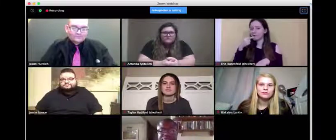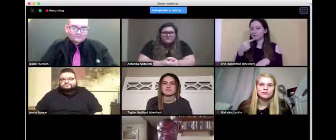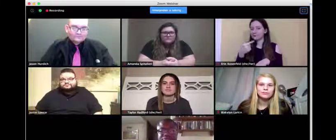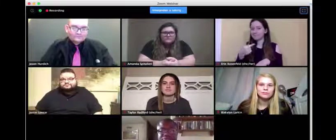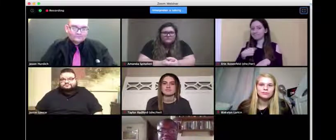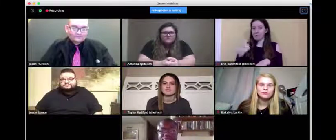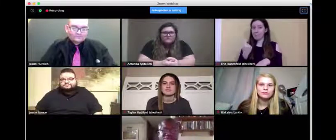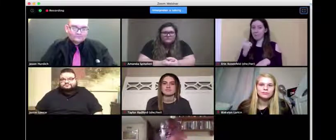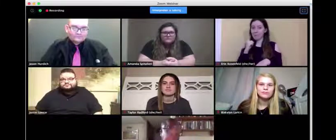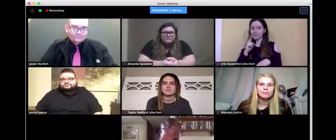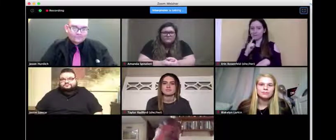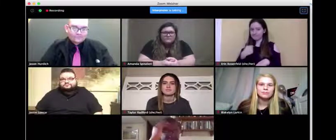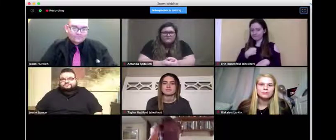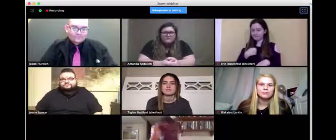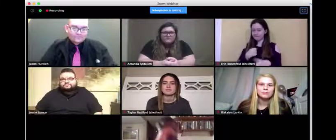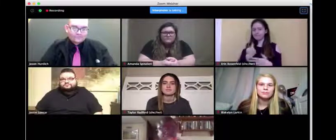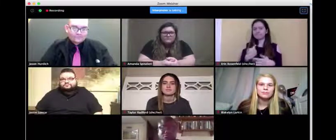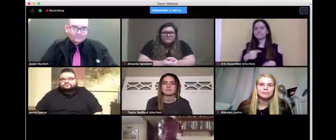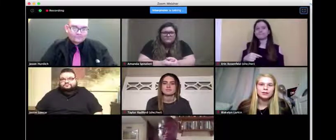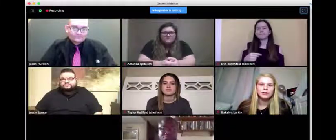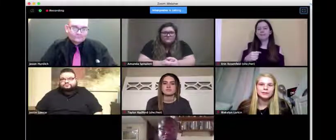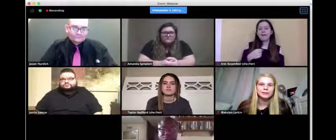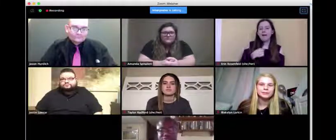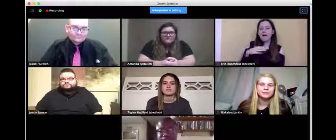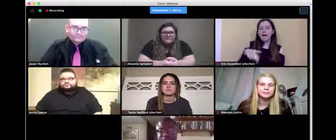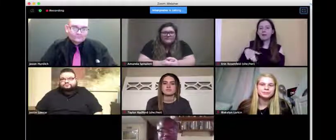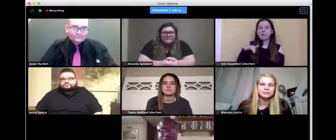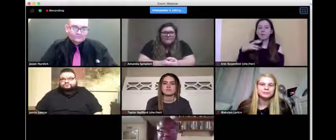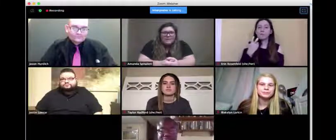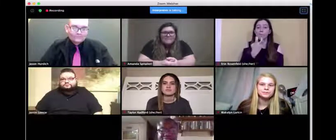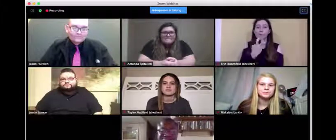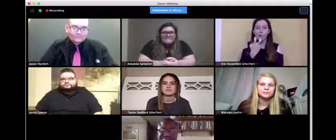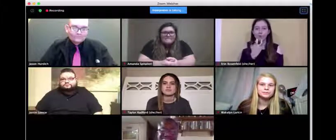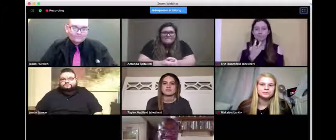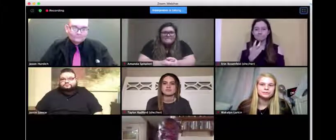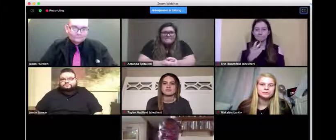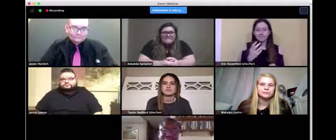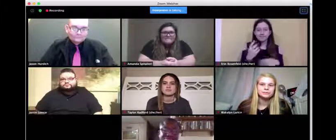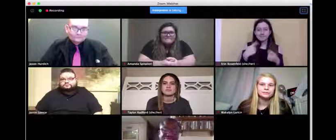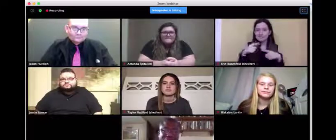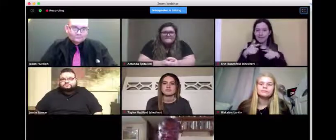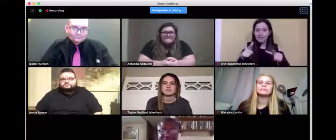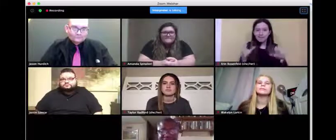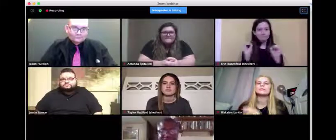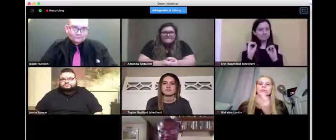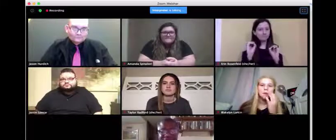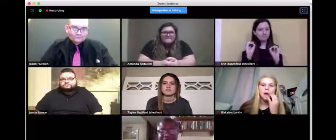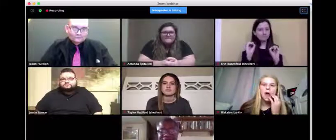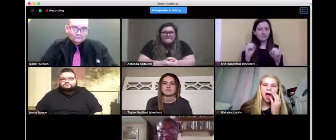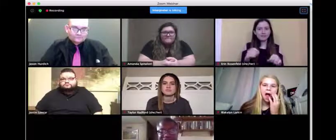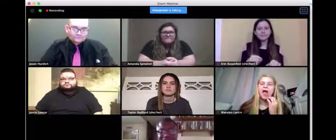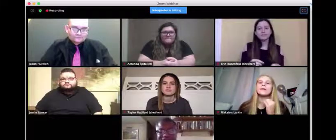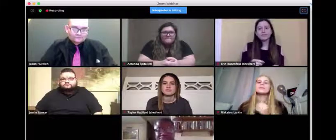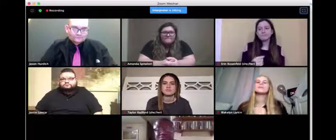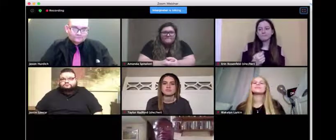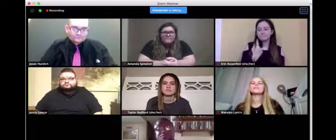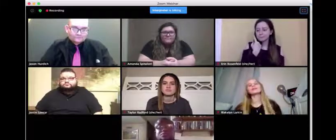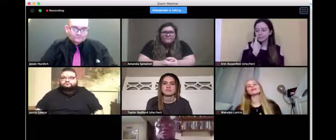up oral. I didn't use any sign language, and I guess I really started learning ASL about